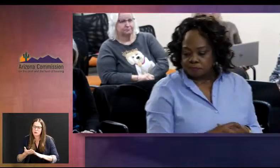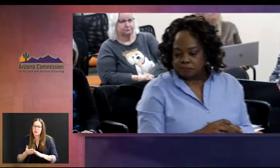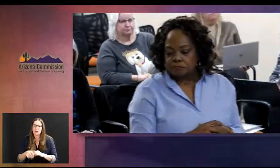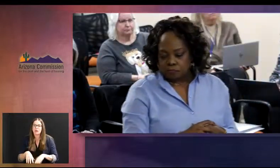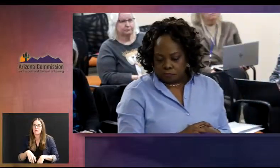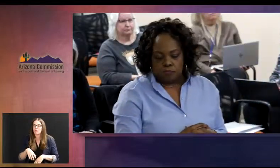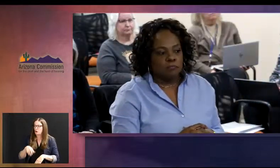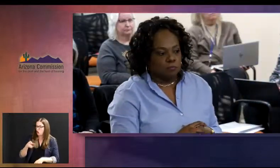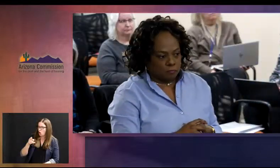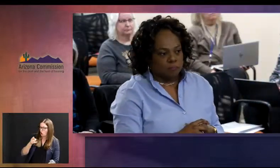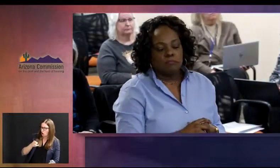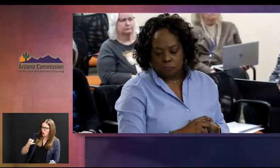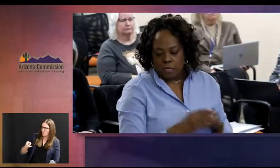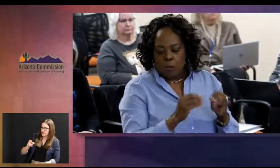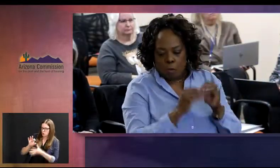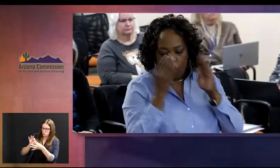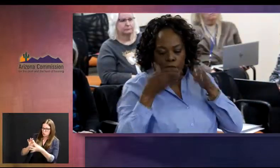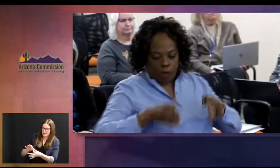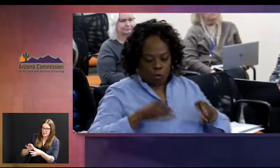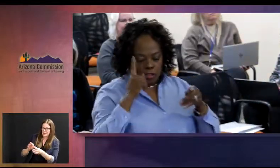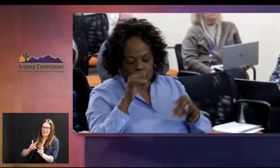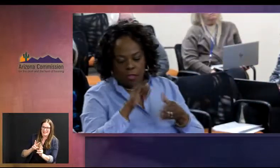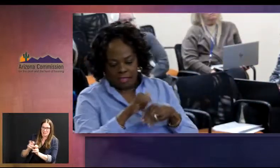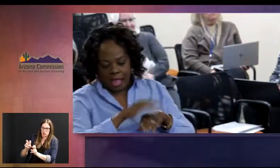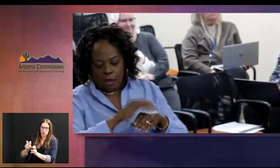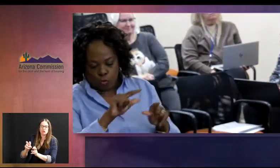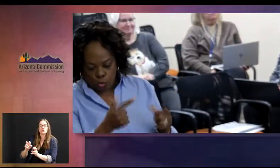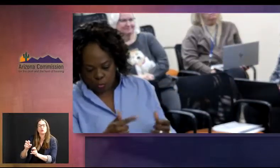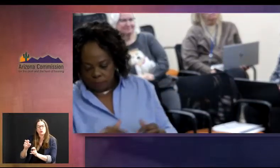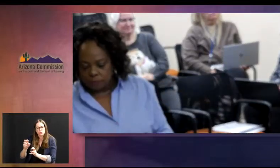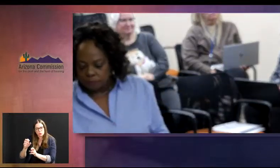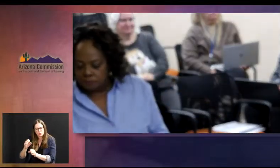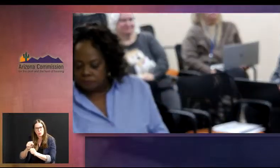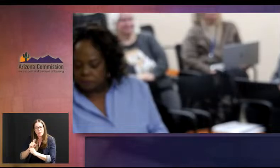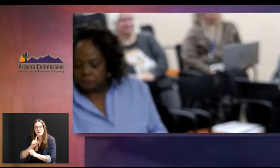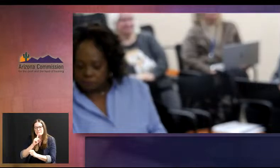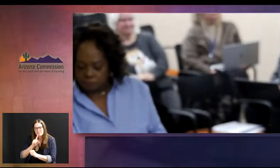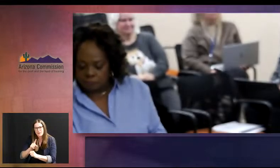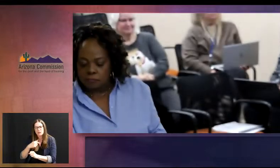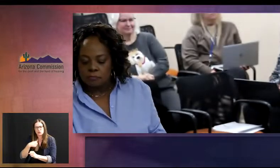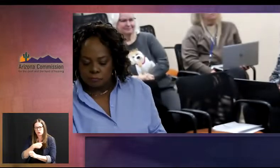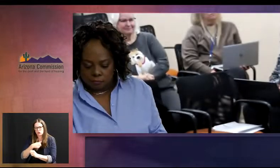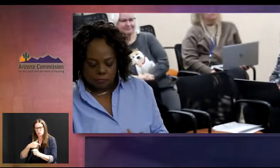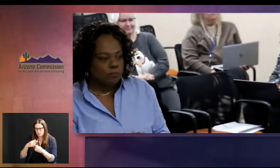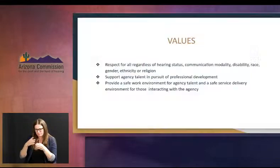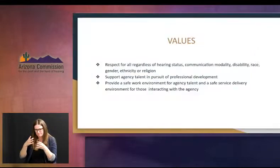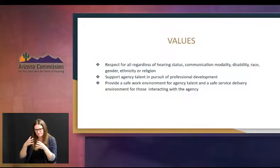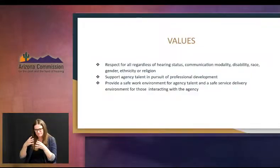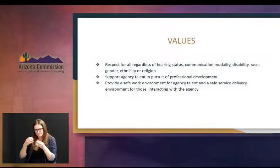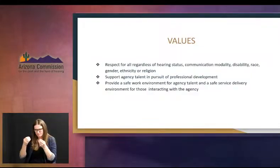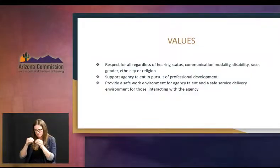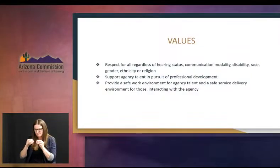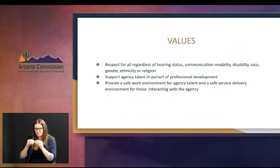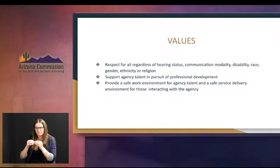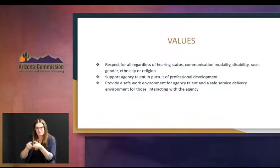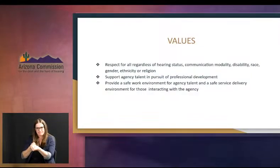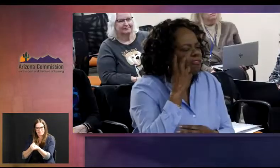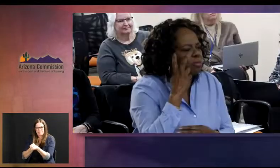of hearing related issues, I want to make sure that we're more focused on that group